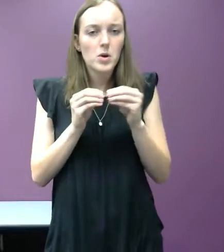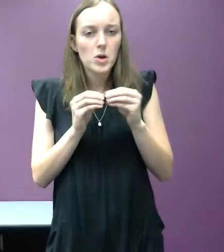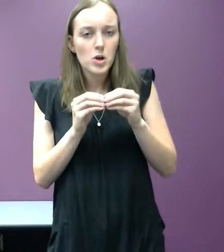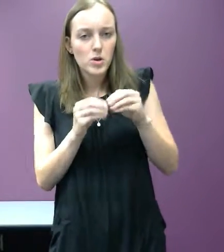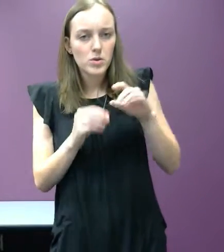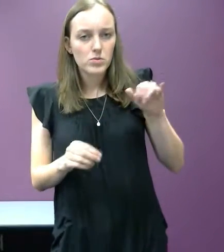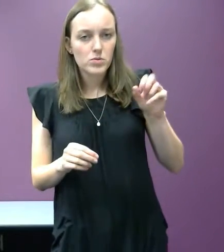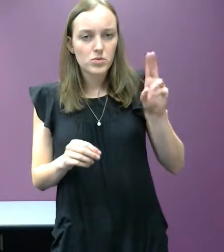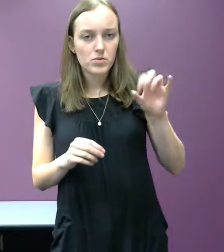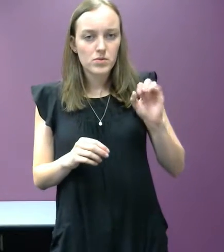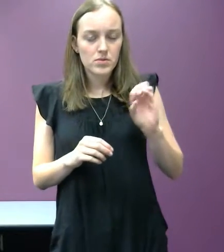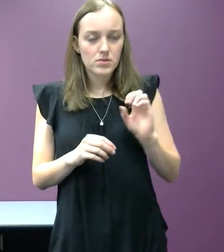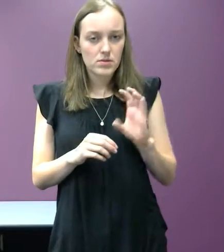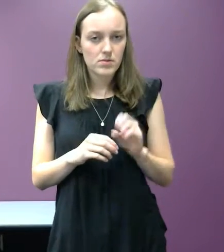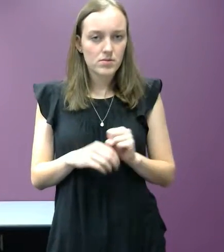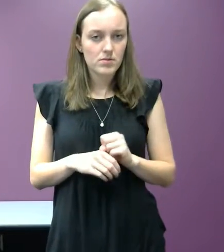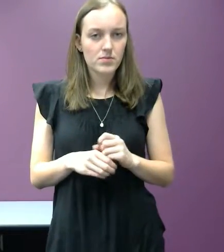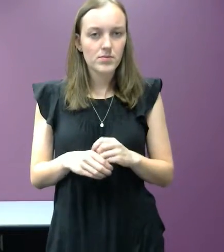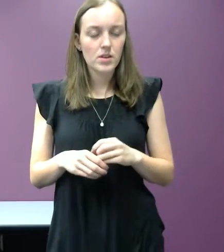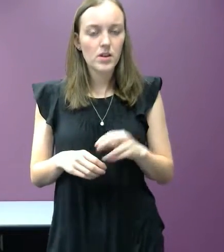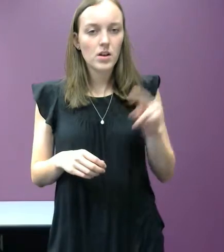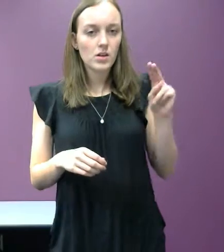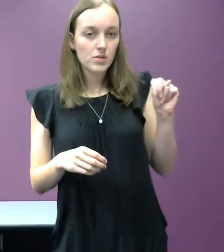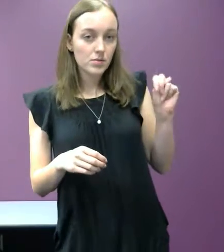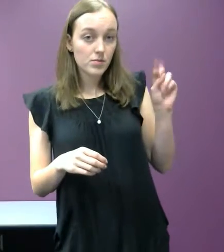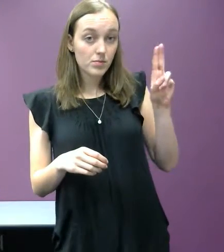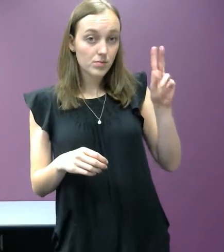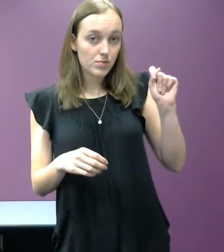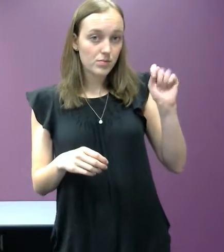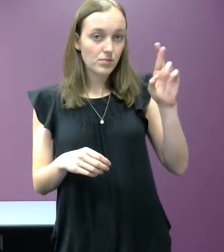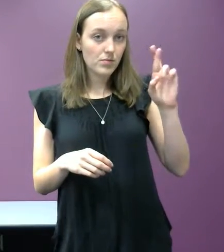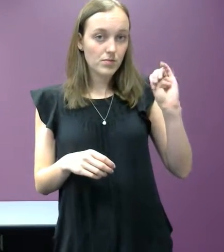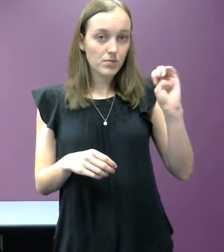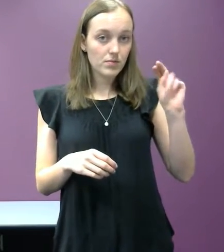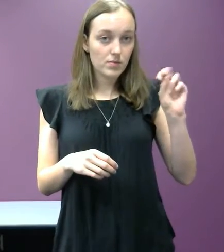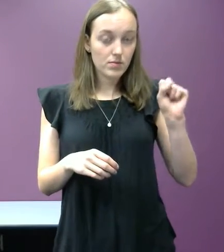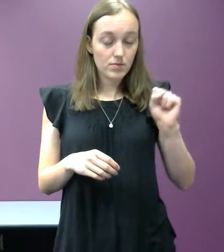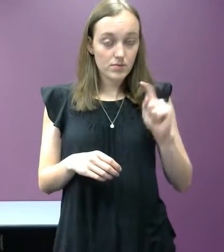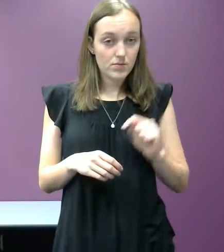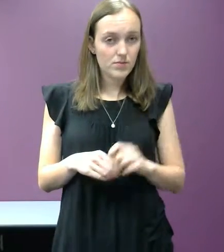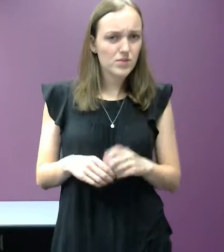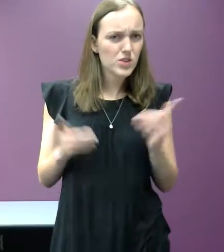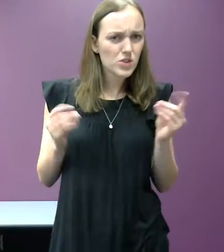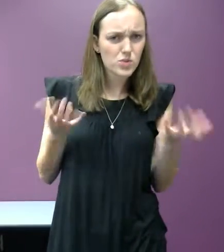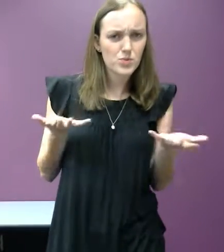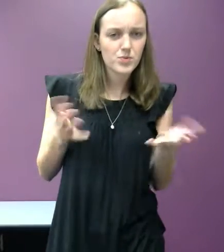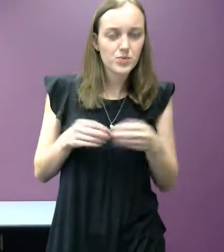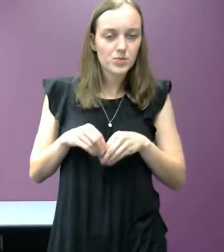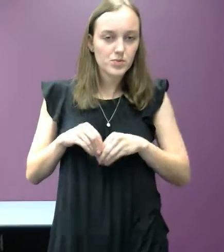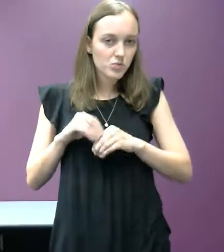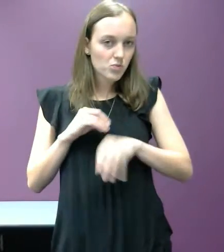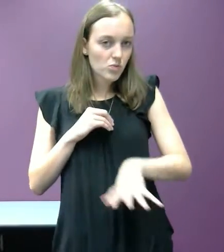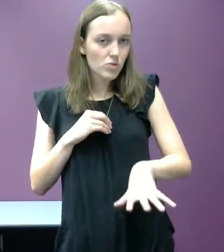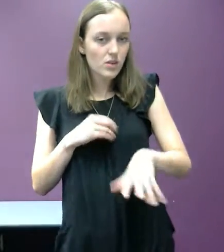the nutrients from the food pass through the walls of the intestines and go out into the bloodstream that delivers all